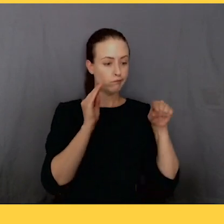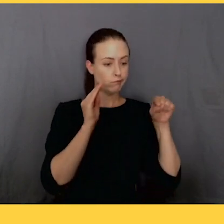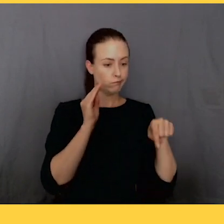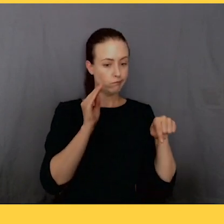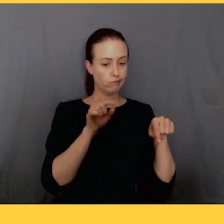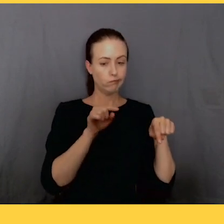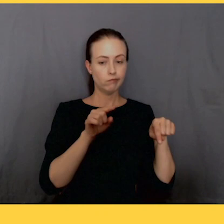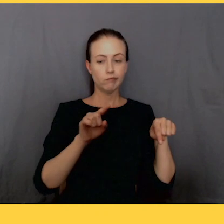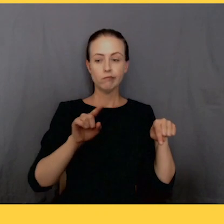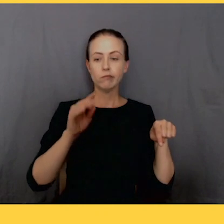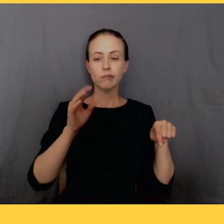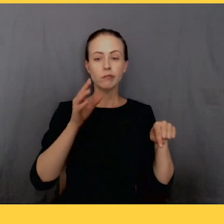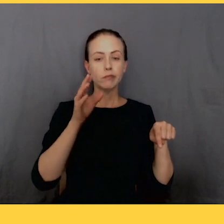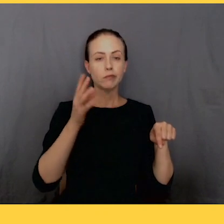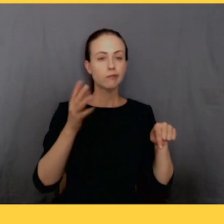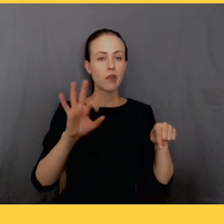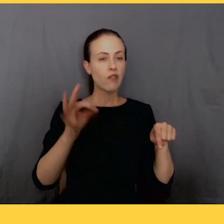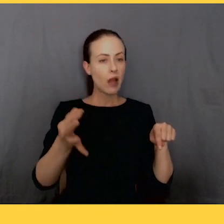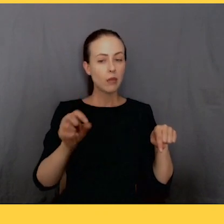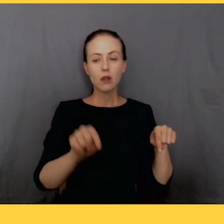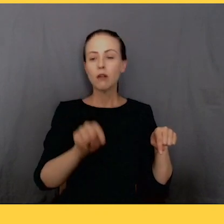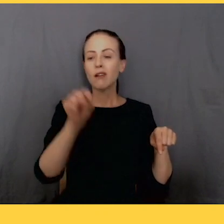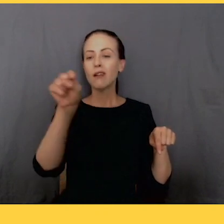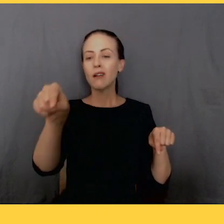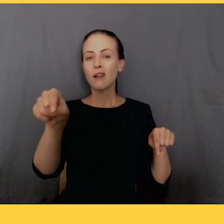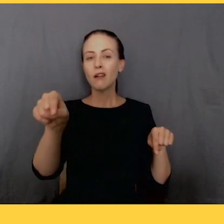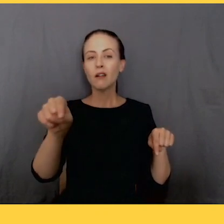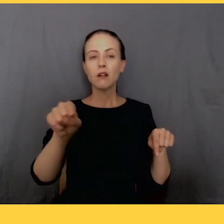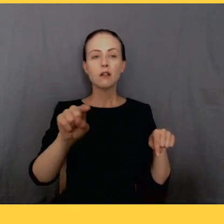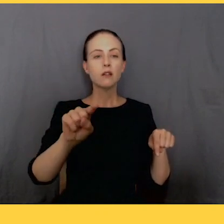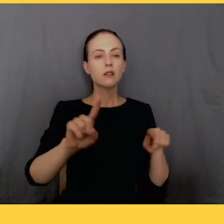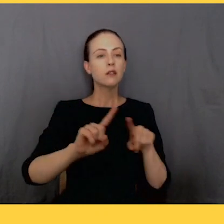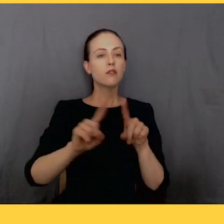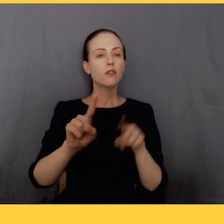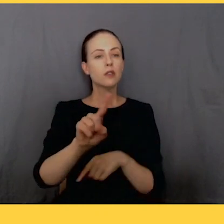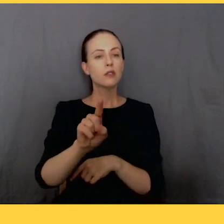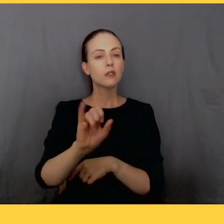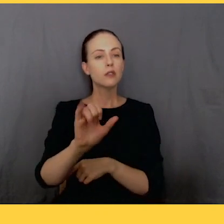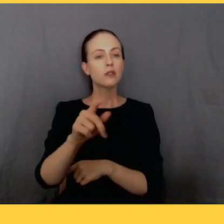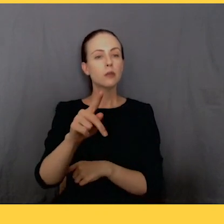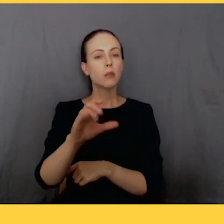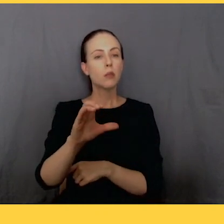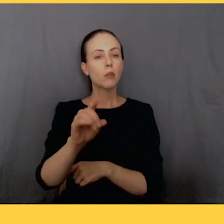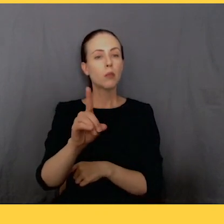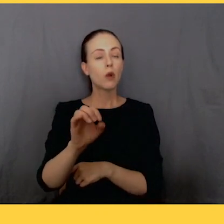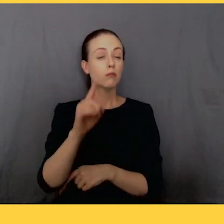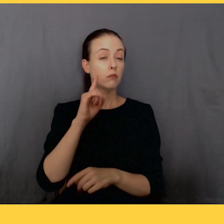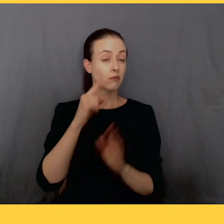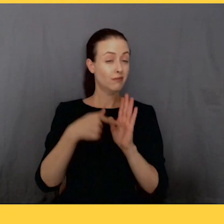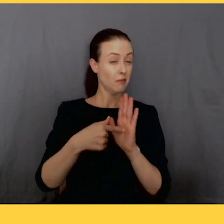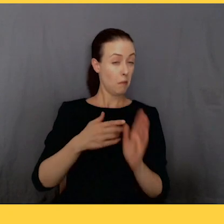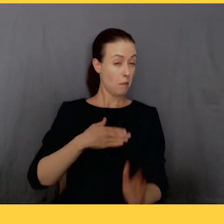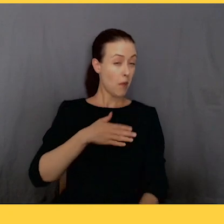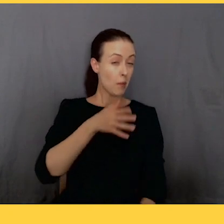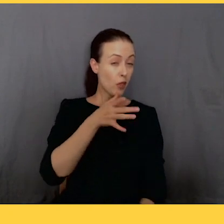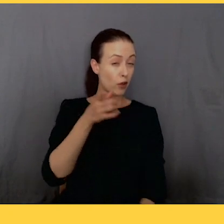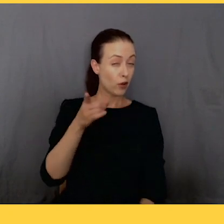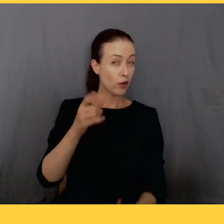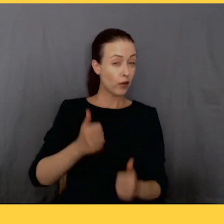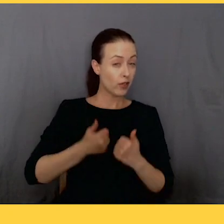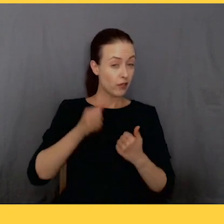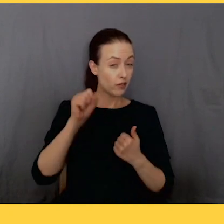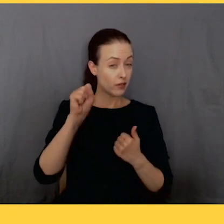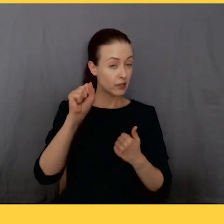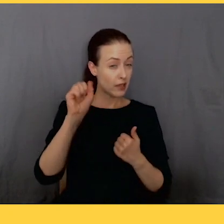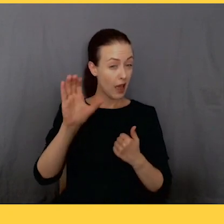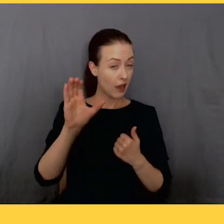near you. I do this for my mother who lives in Sacramento. And so whenever she's on a particular circuit and that circuit